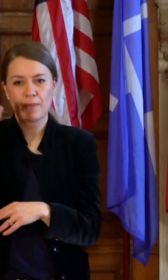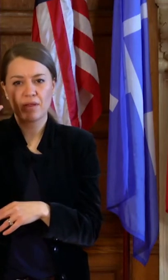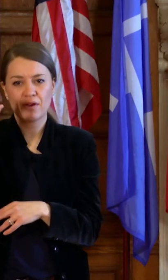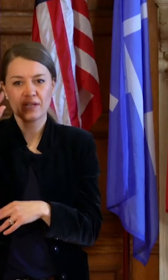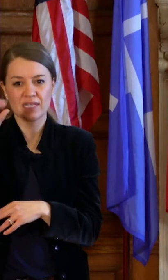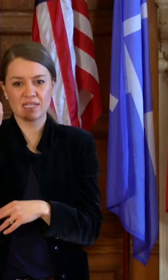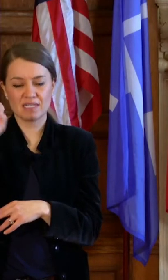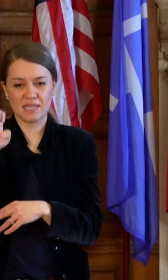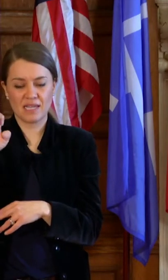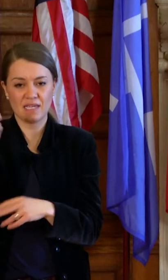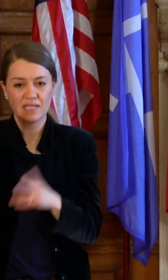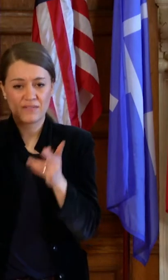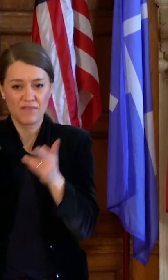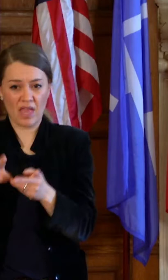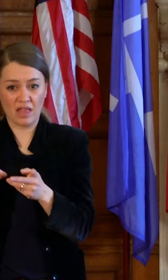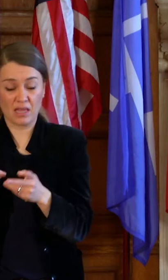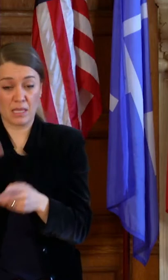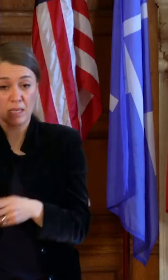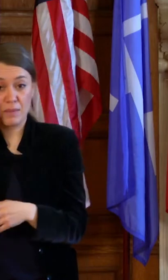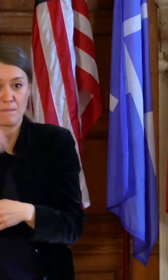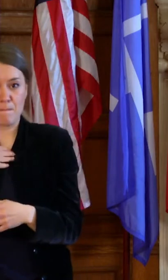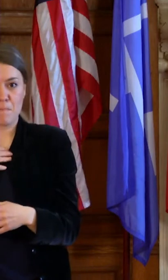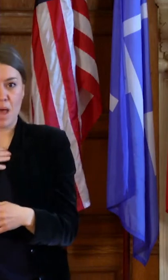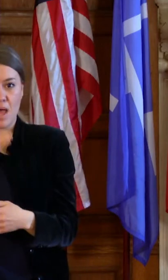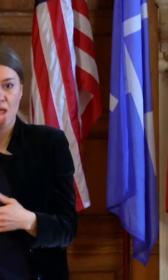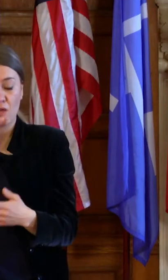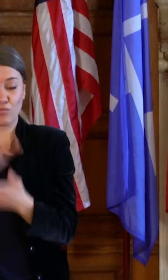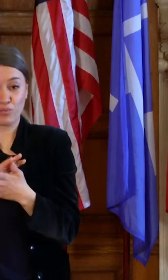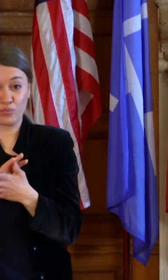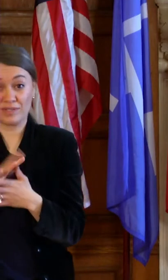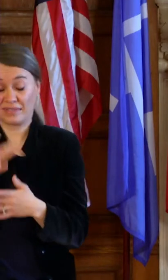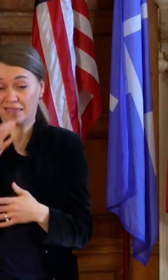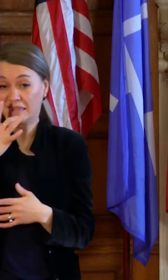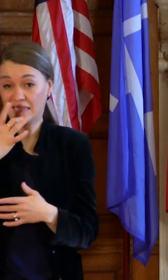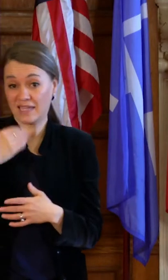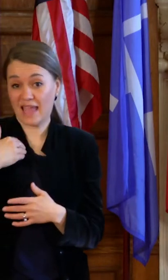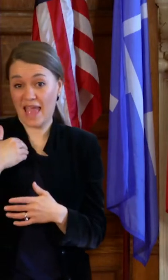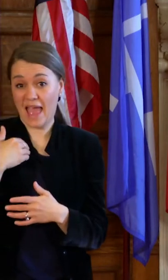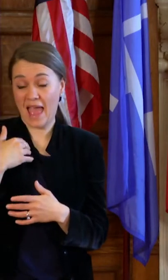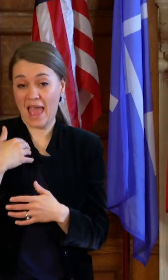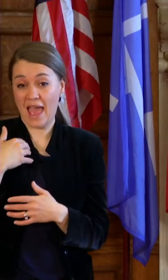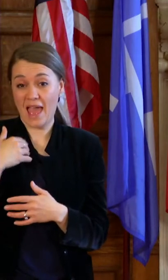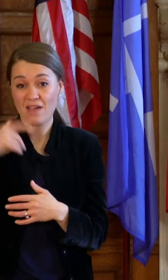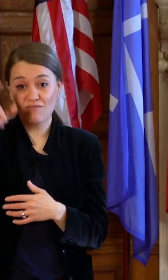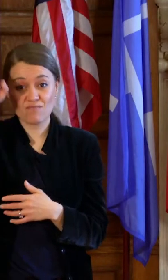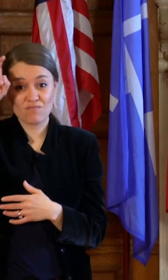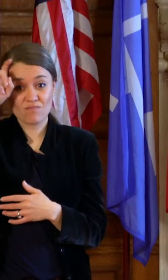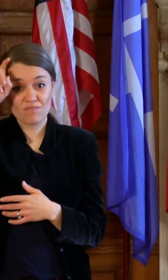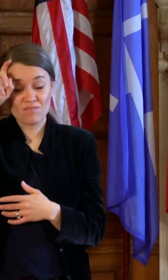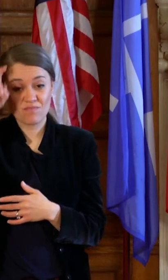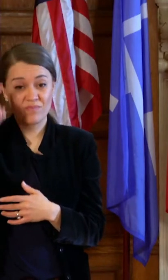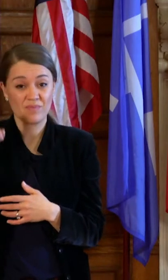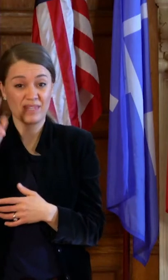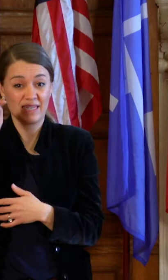because my wife was fortunate enough to draw a bison tag, and the 15th happened to be the last day of bison season.